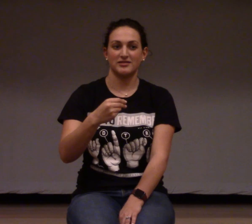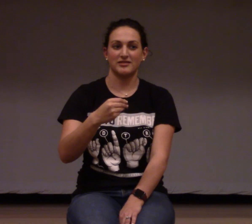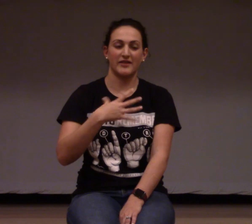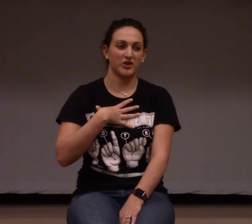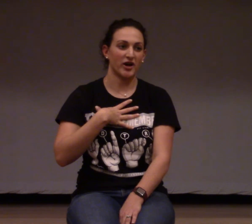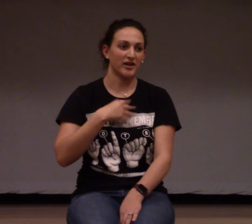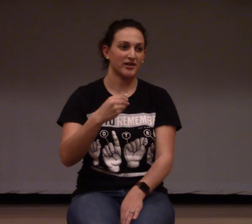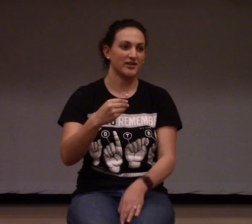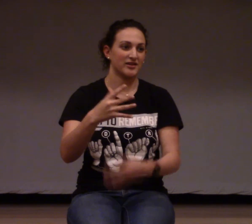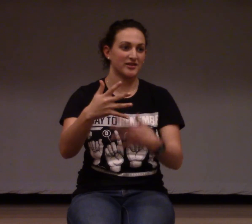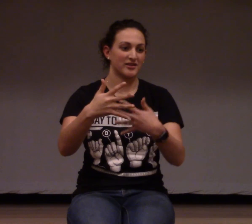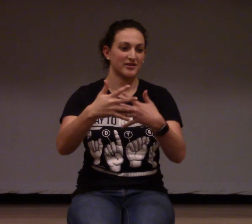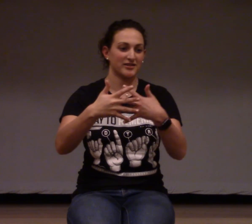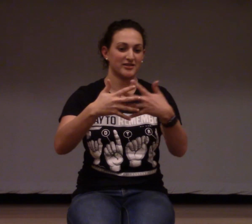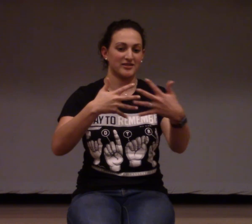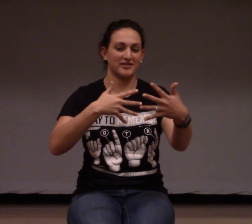And then gray.